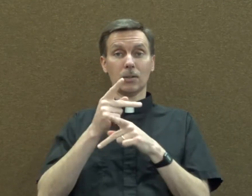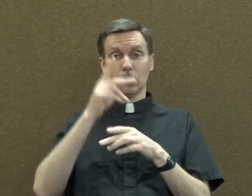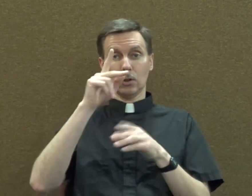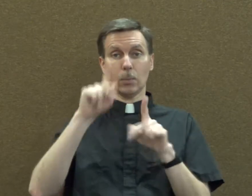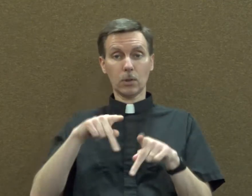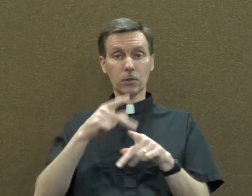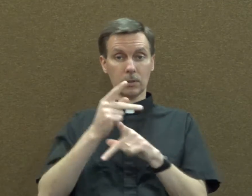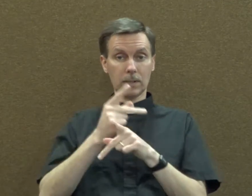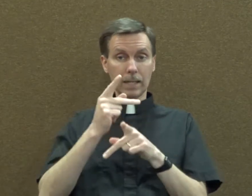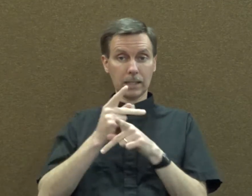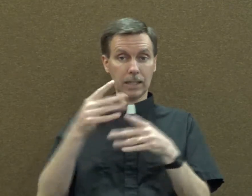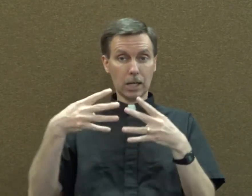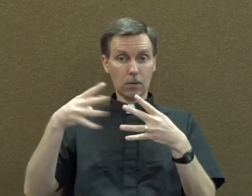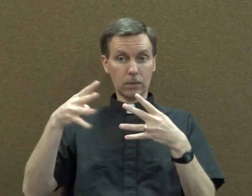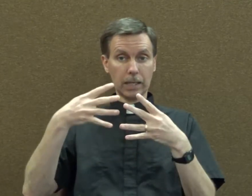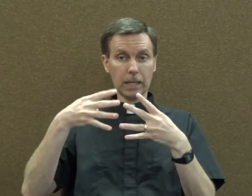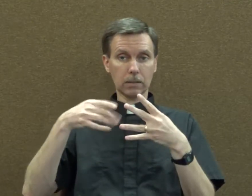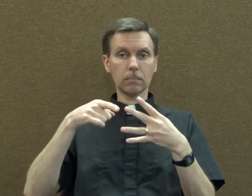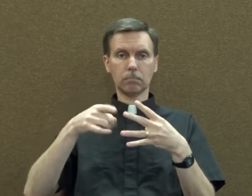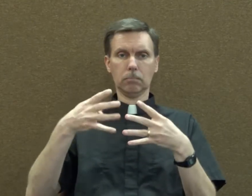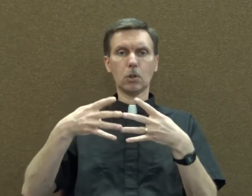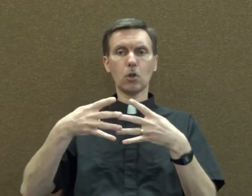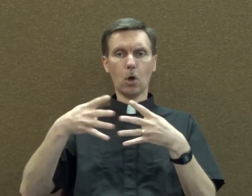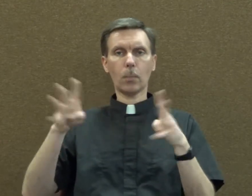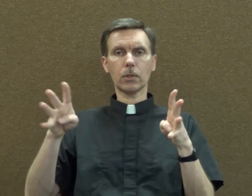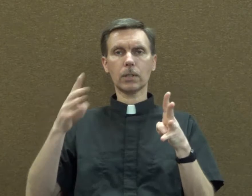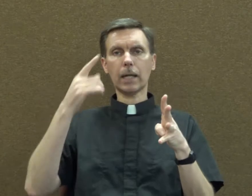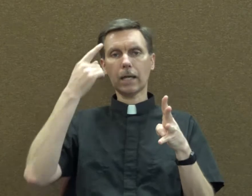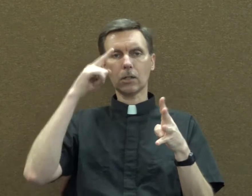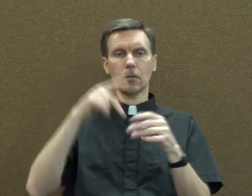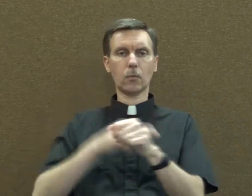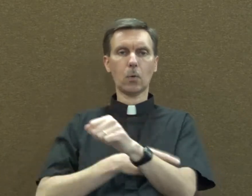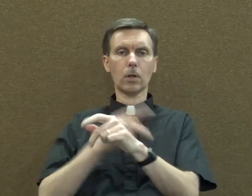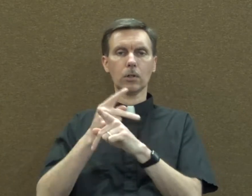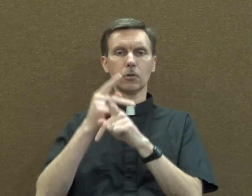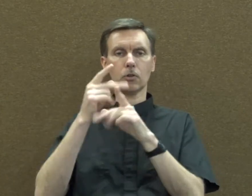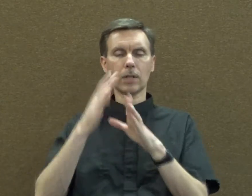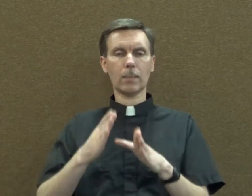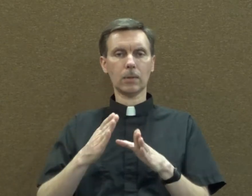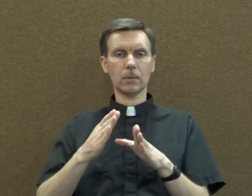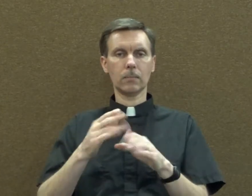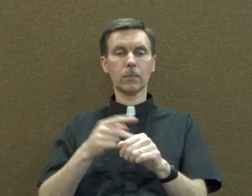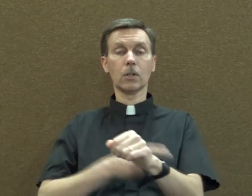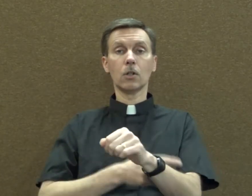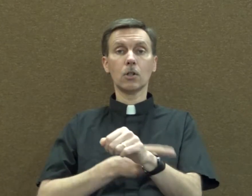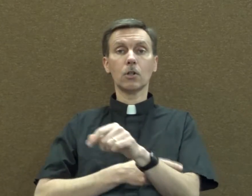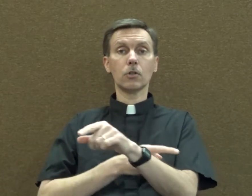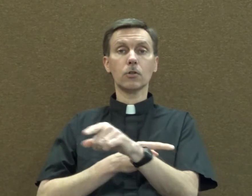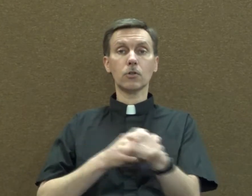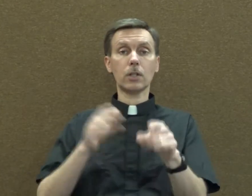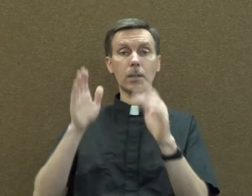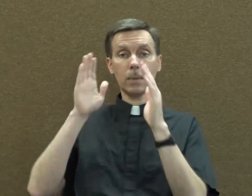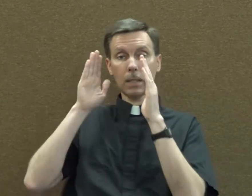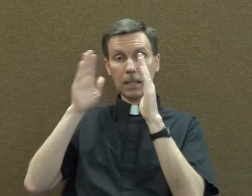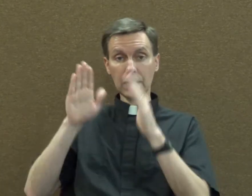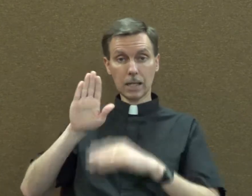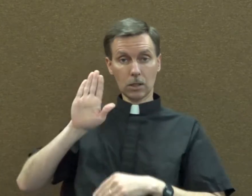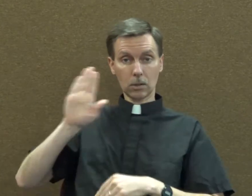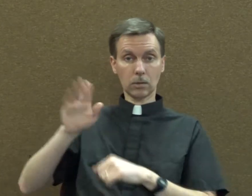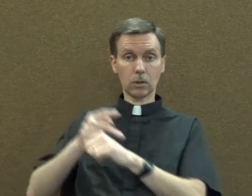The person taking care of the gate, he opens the gate for the shepherd. The sheep hear